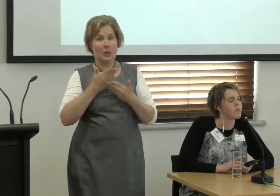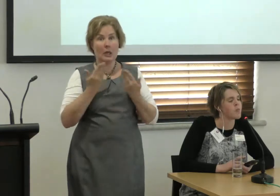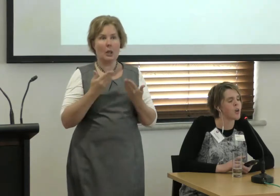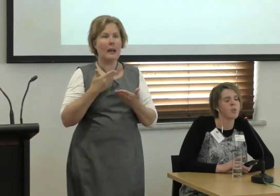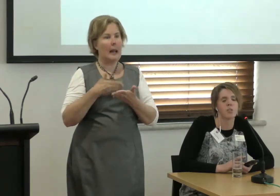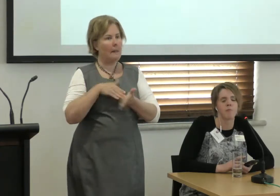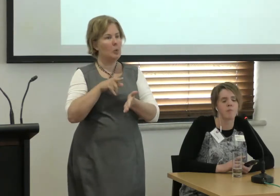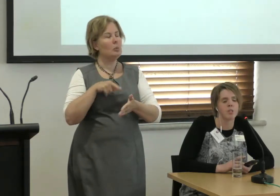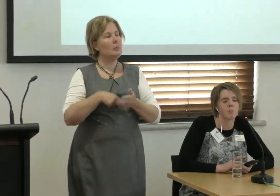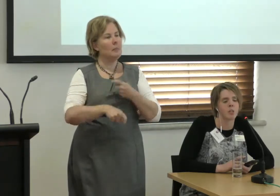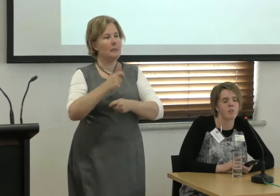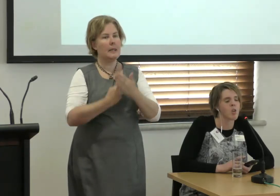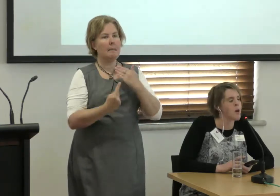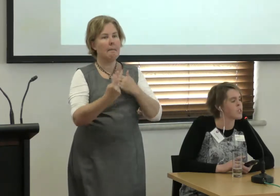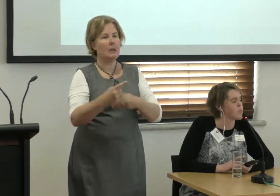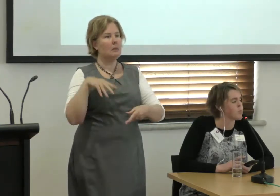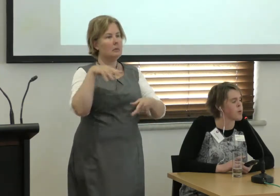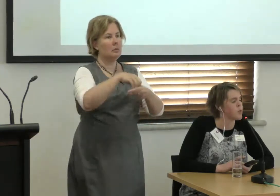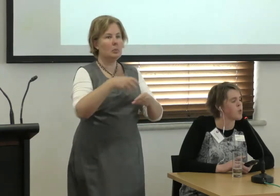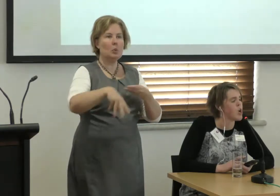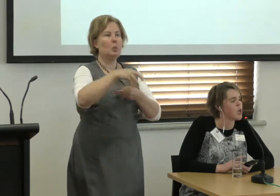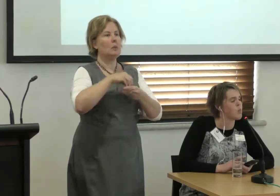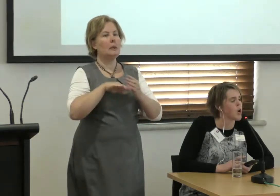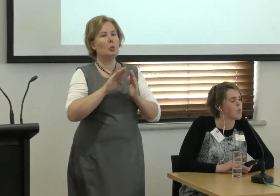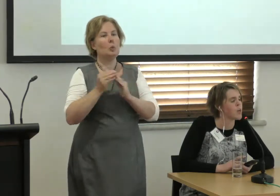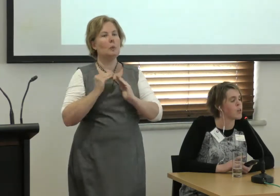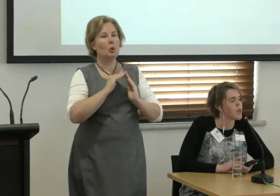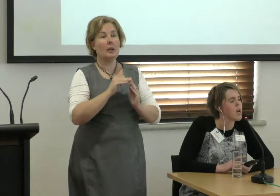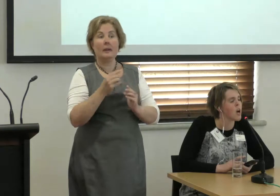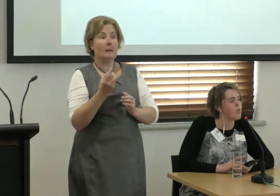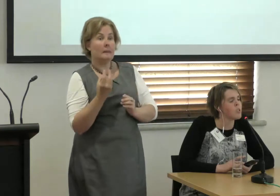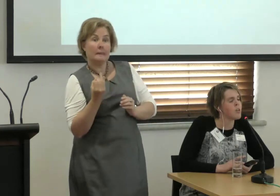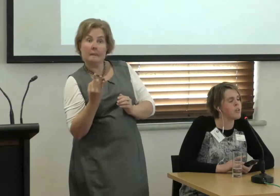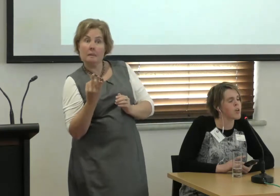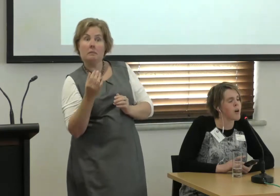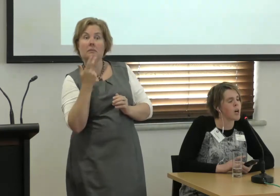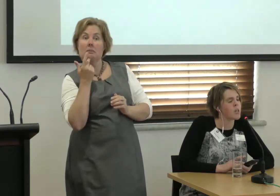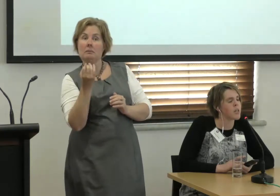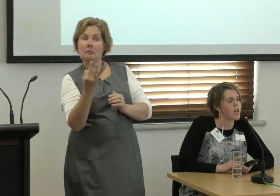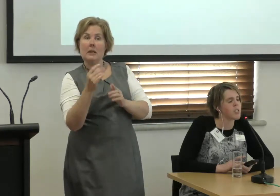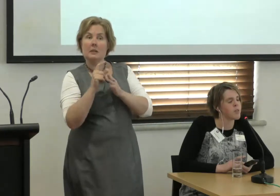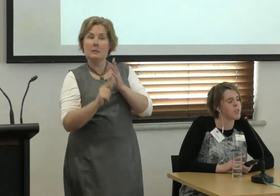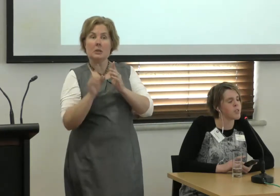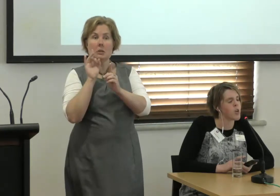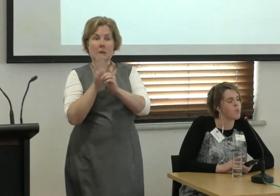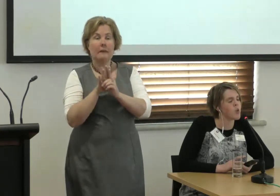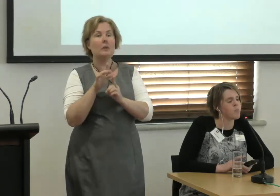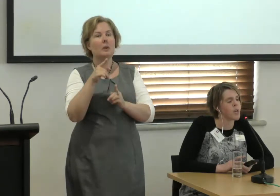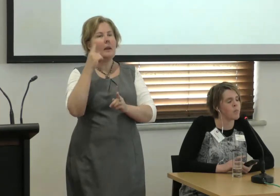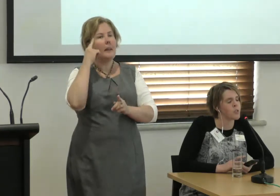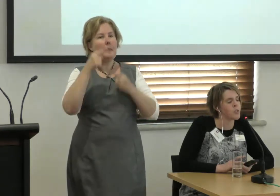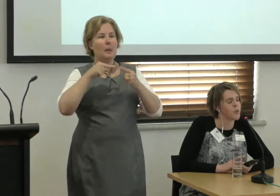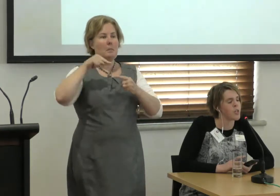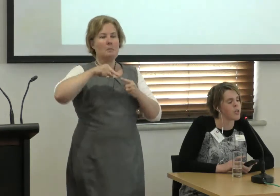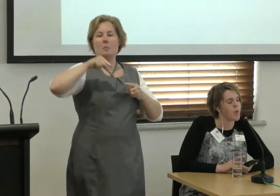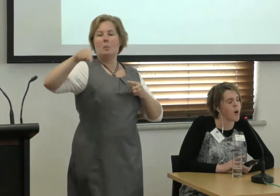And if you don't yourself have a disability, think about some of the people you work with. I want you to think about the activities that you wouldn't be able